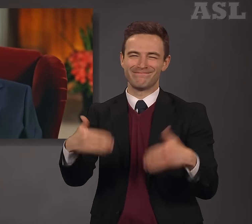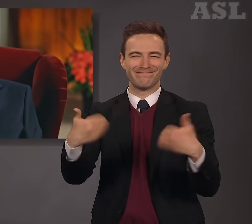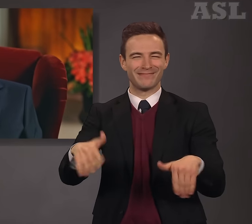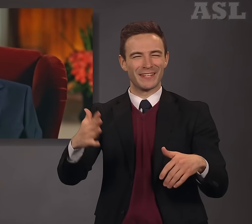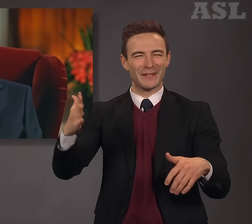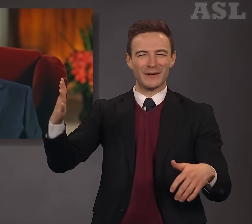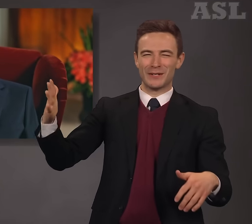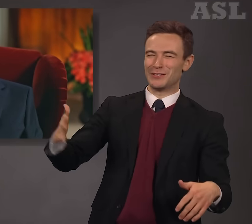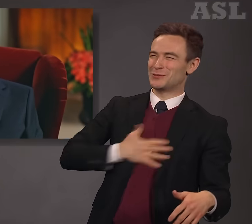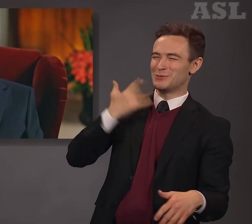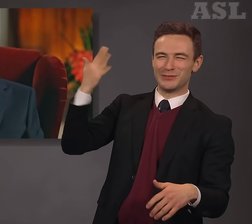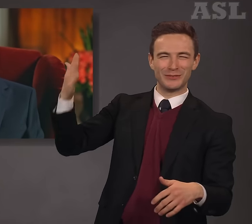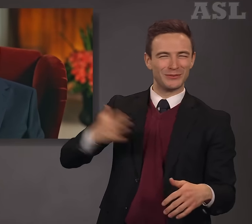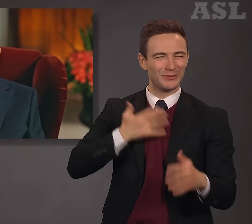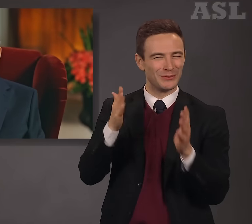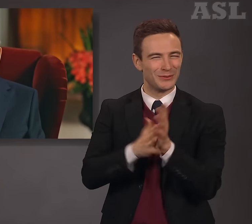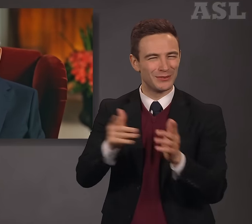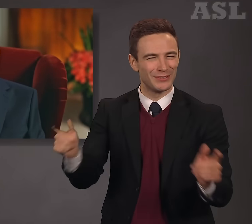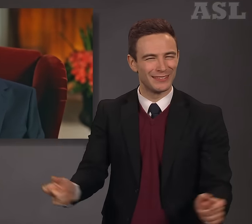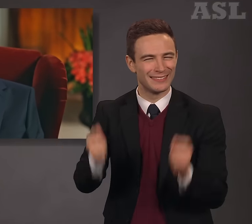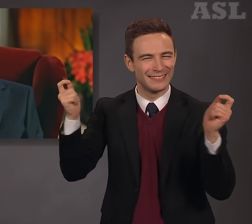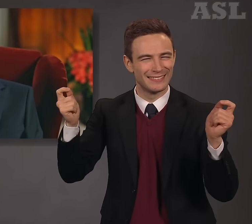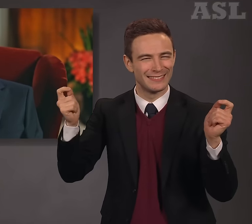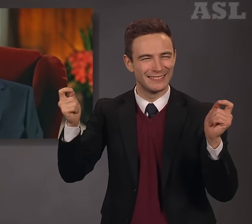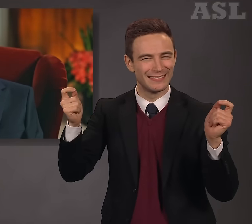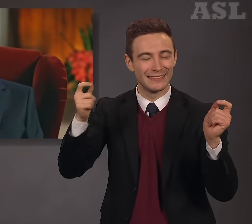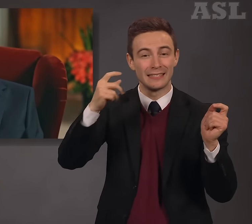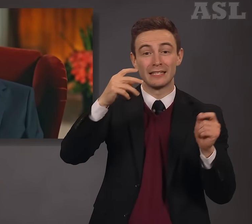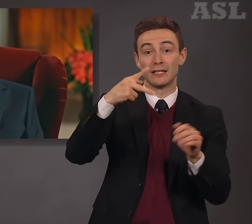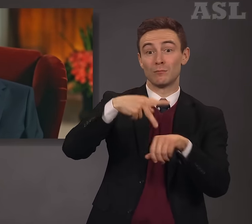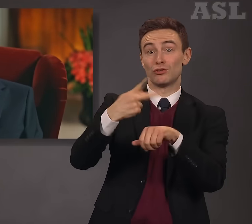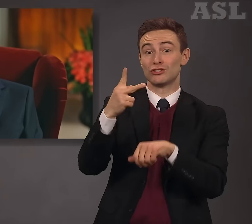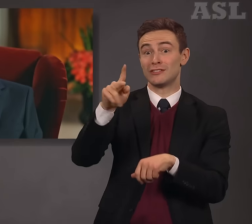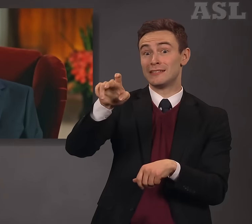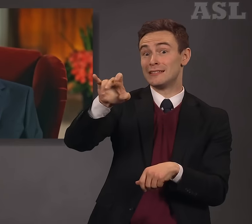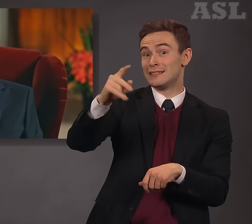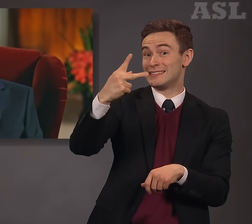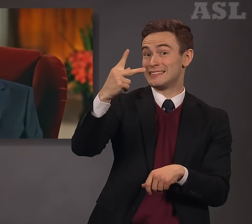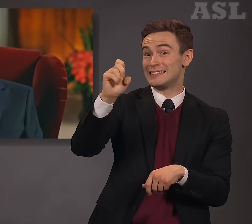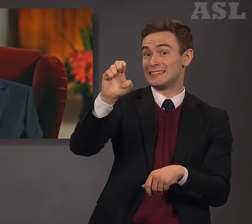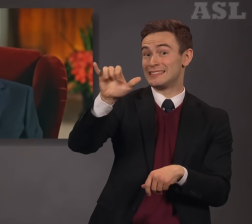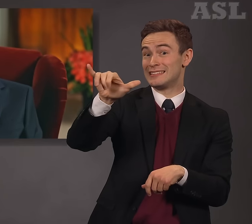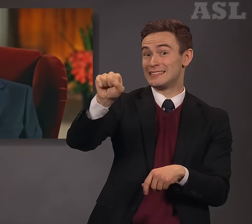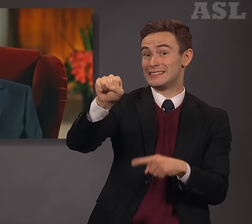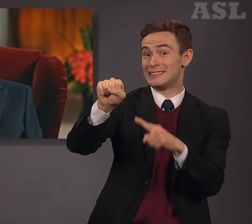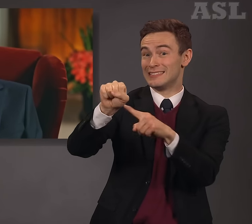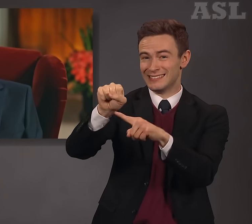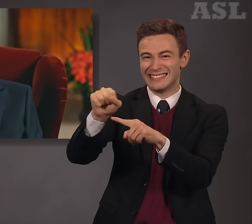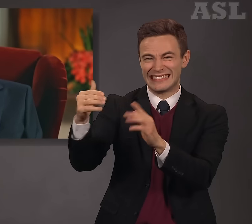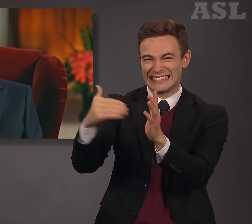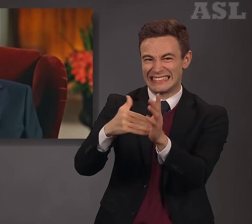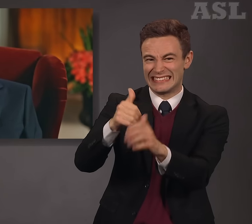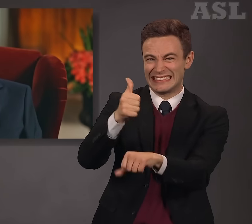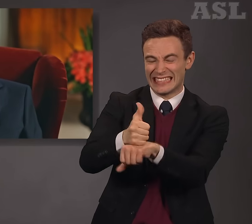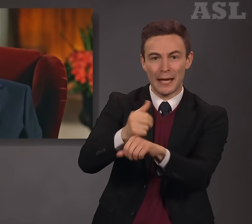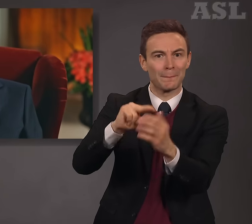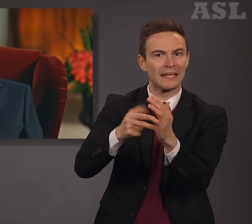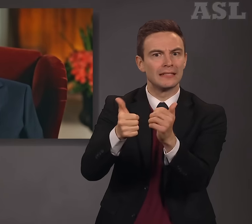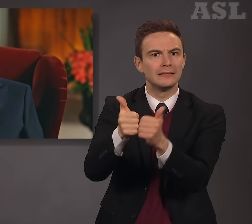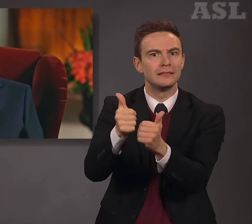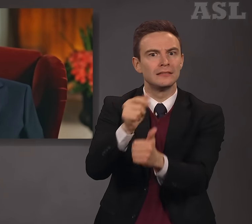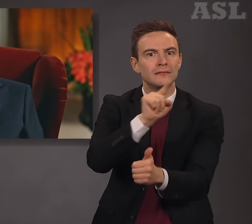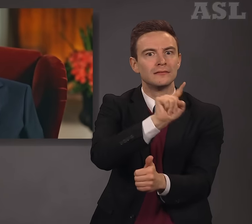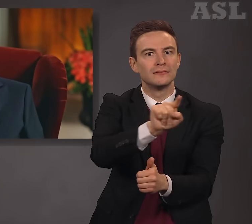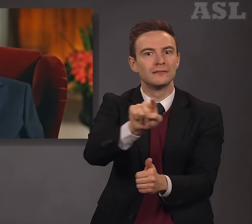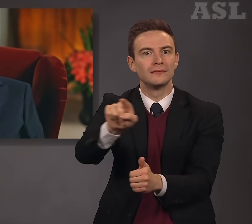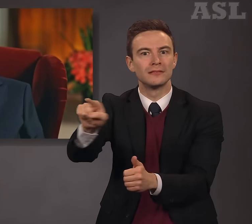Let us rejoice in the restoration of priesthood keys, which make it possible for you